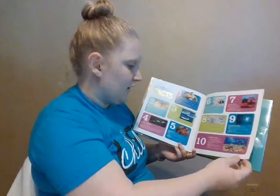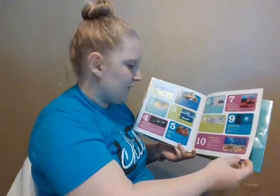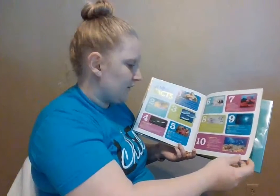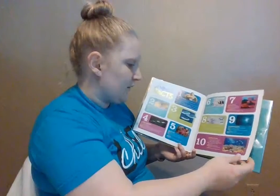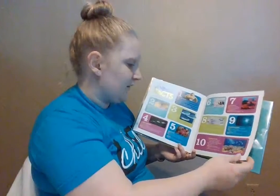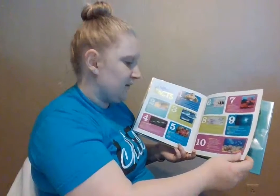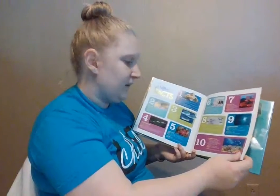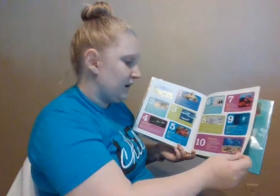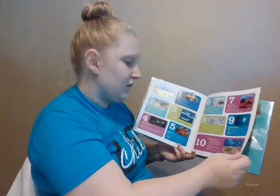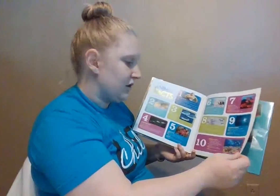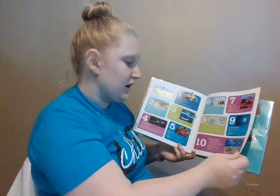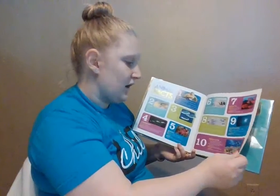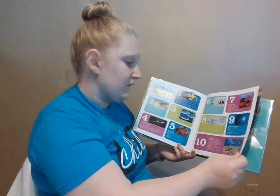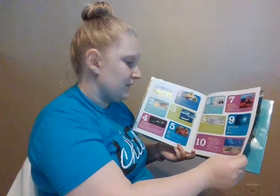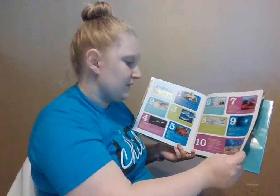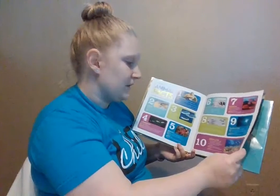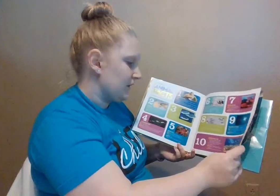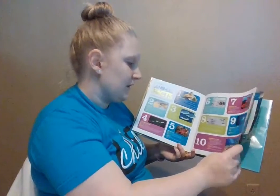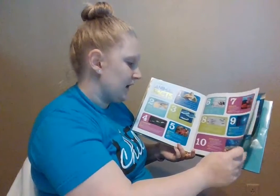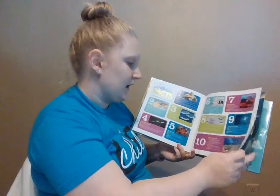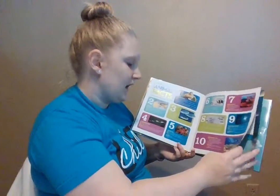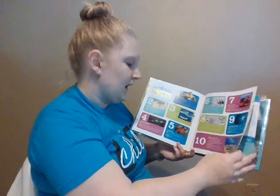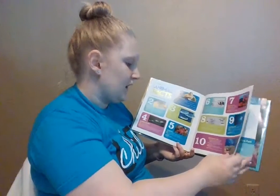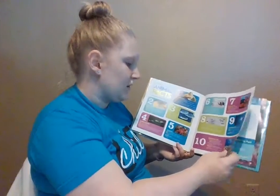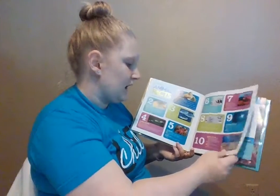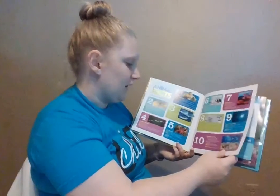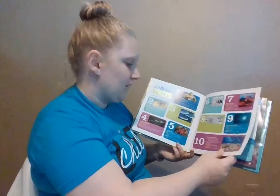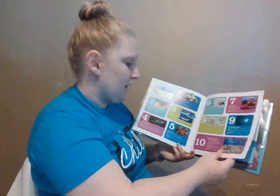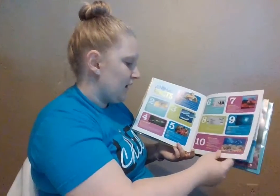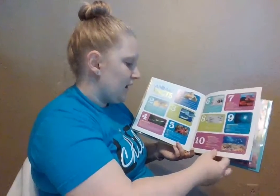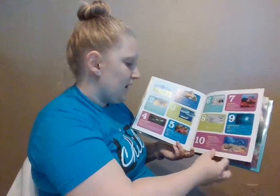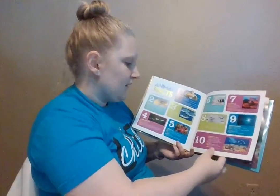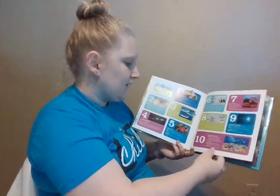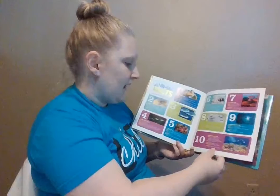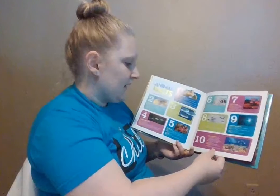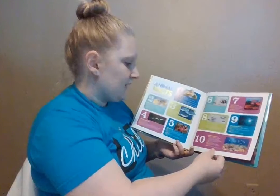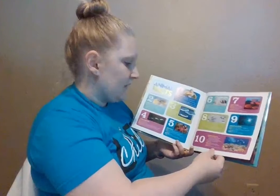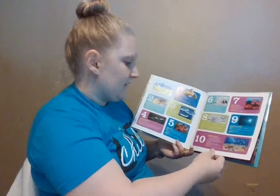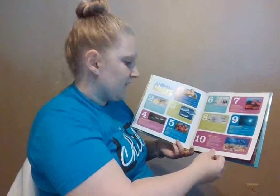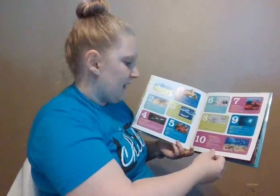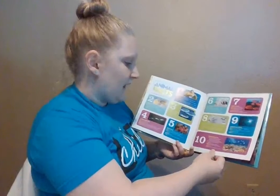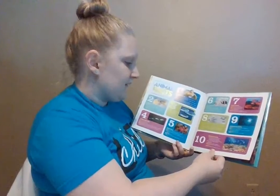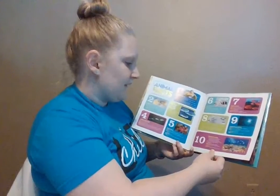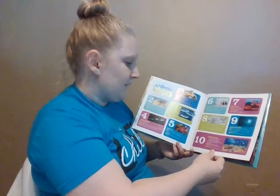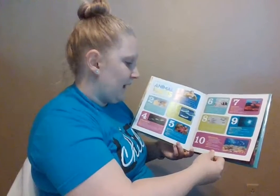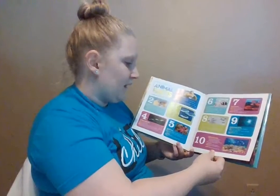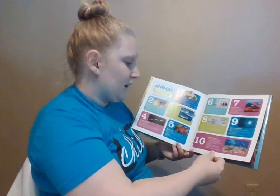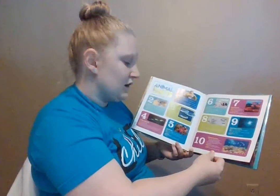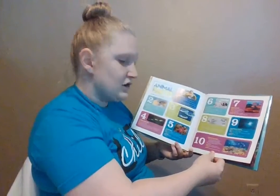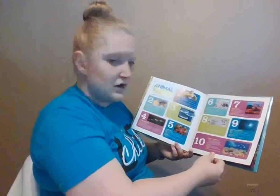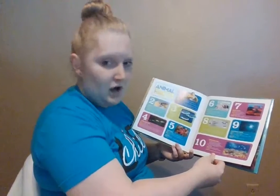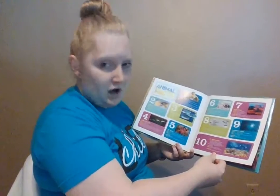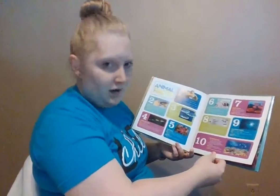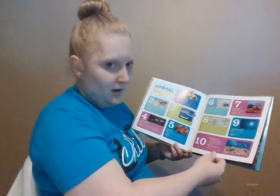of the Pacific Ocean off of North America and Asia. Size about the size of a large dog.